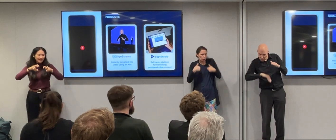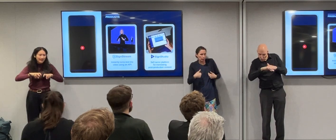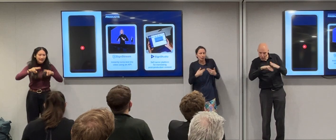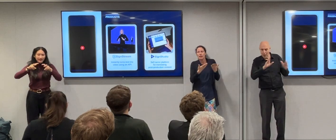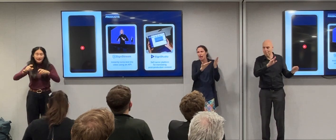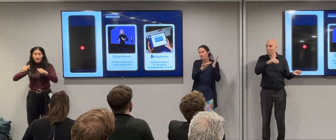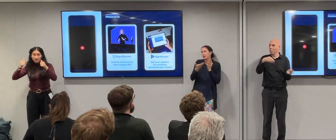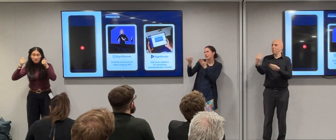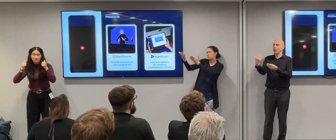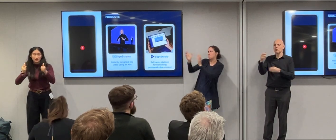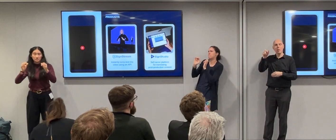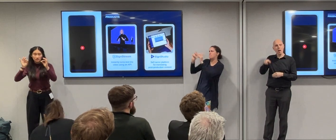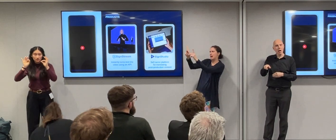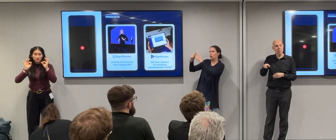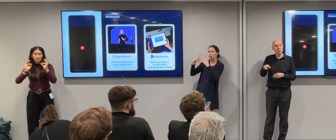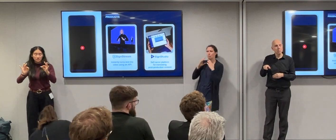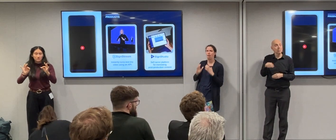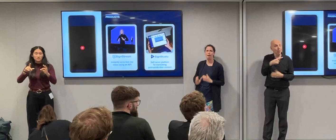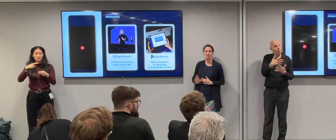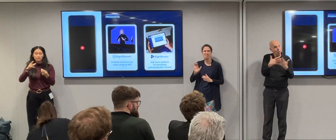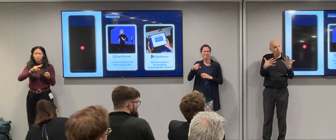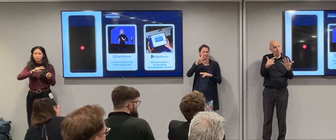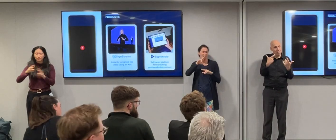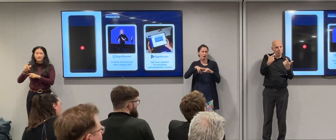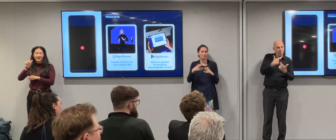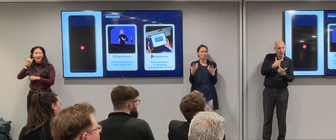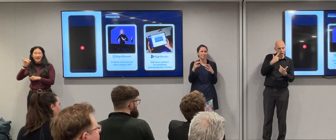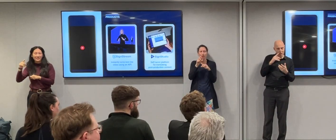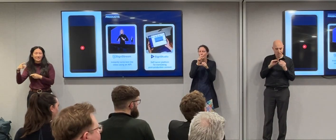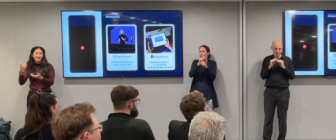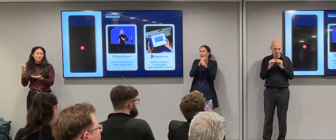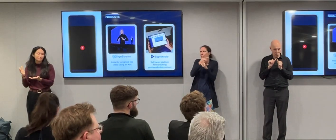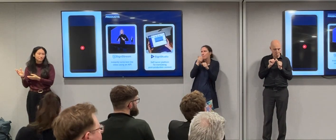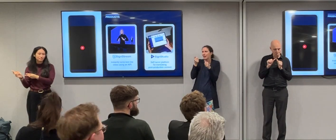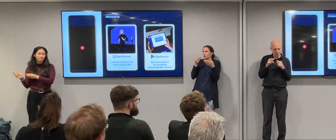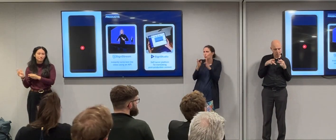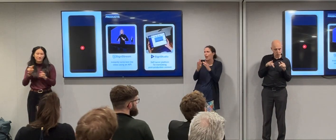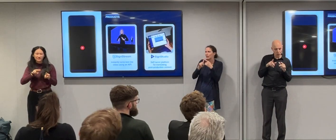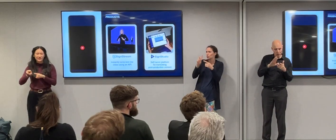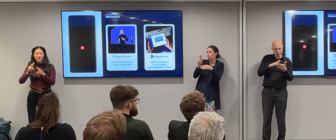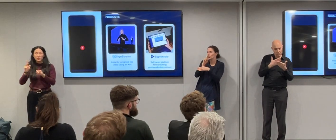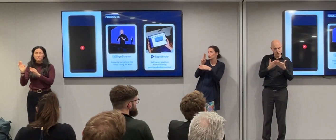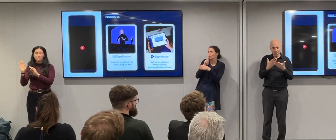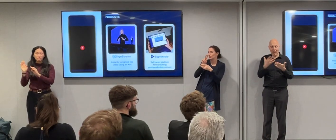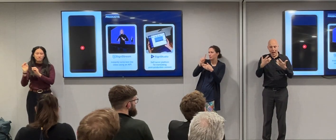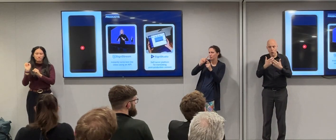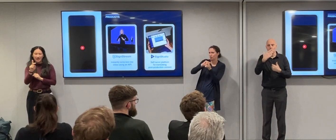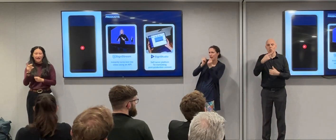back to clients. So it's been a lot of fun kind of working out the best way of using this translation for clients.